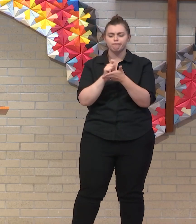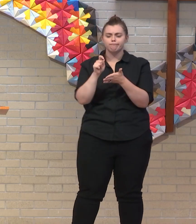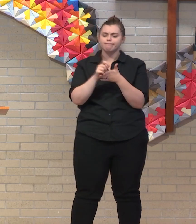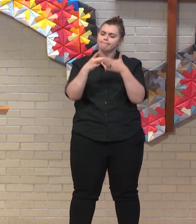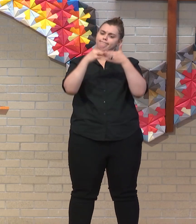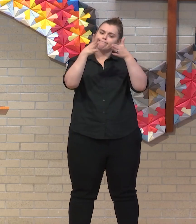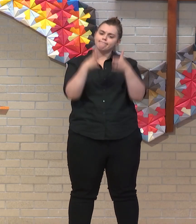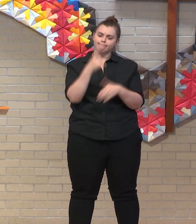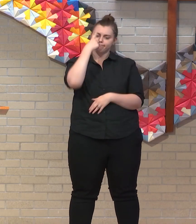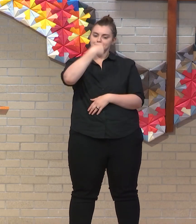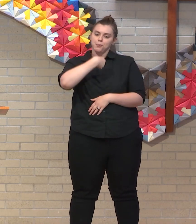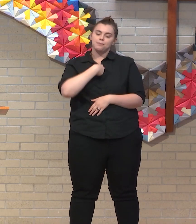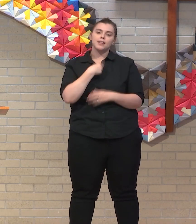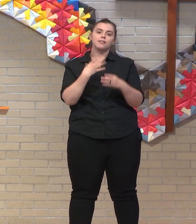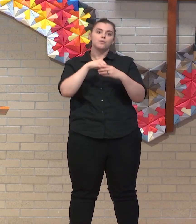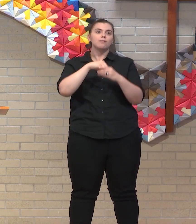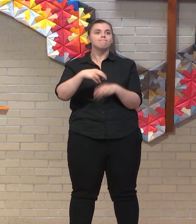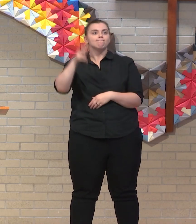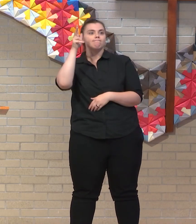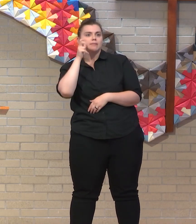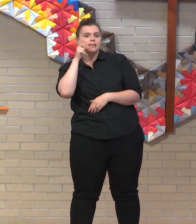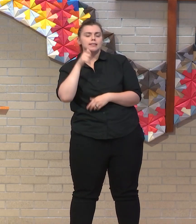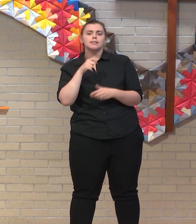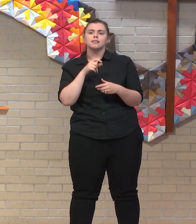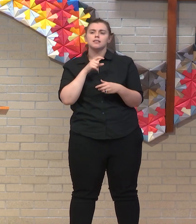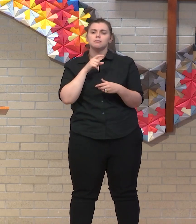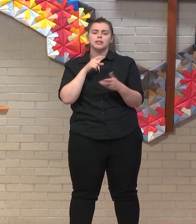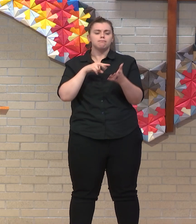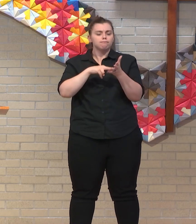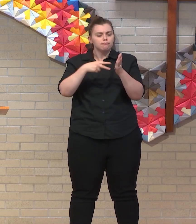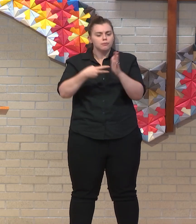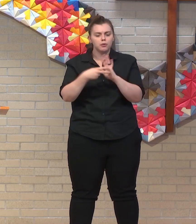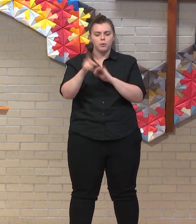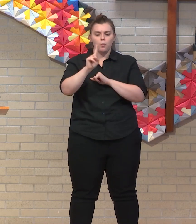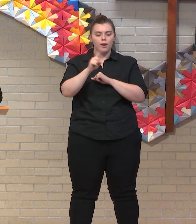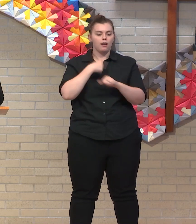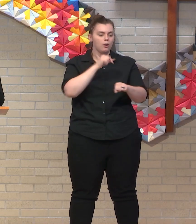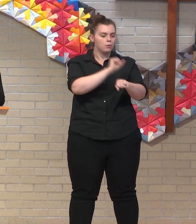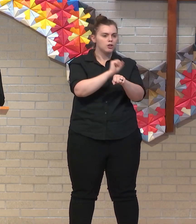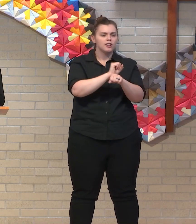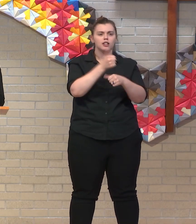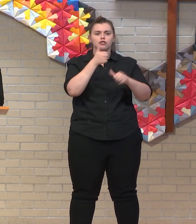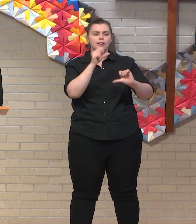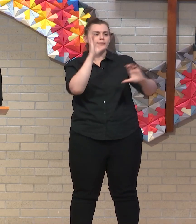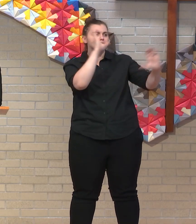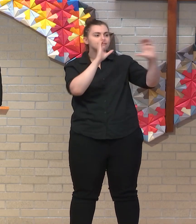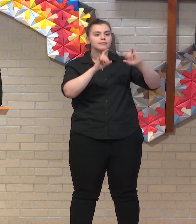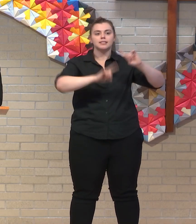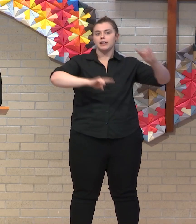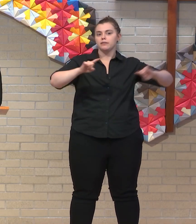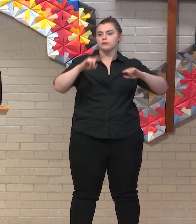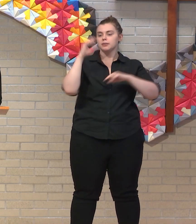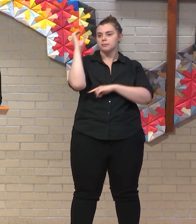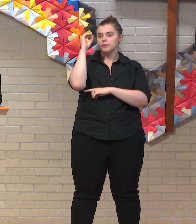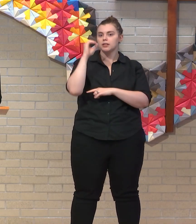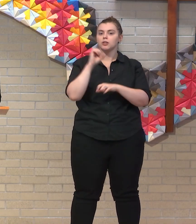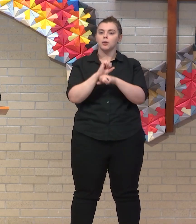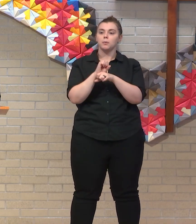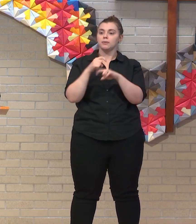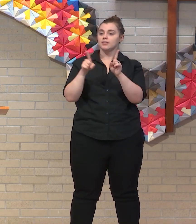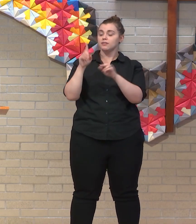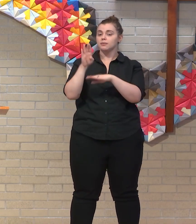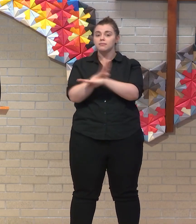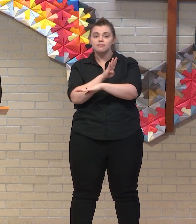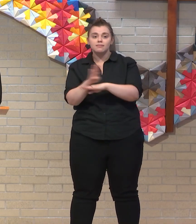leadership for him involves listening and being intentional about where he works, seeking out diverse opinions, working with fair trade